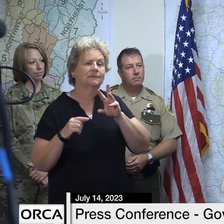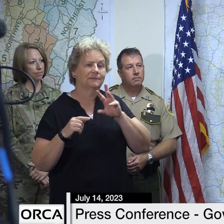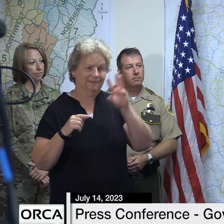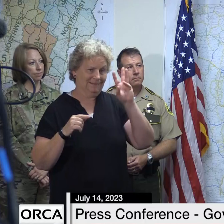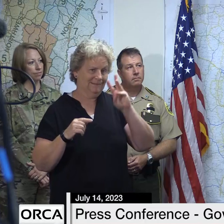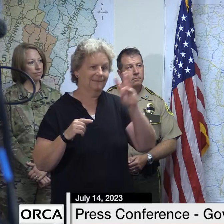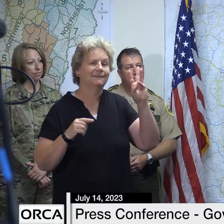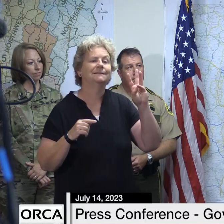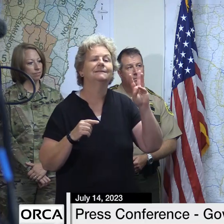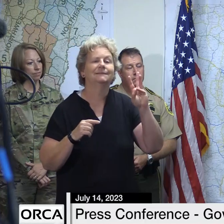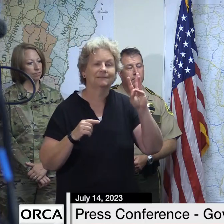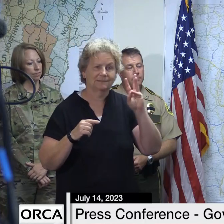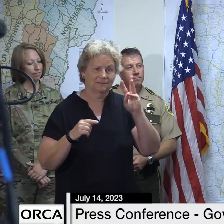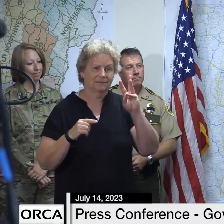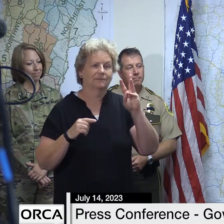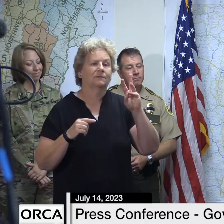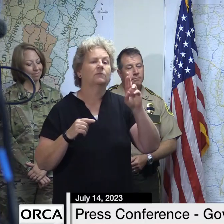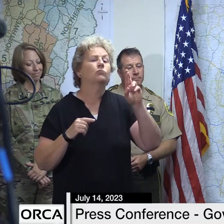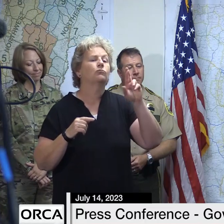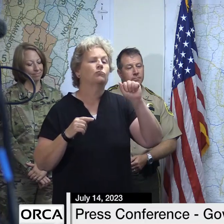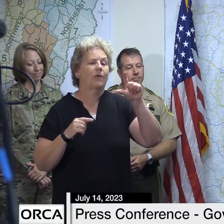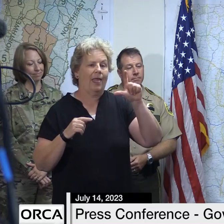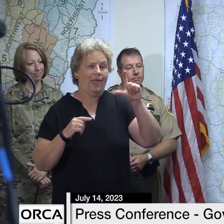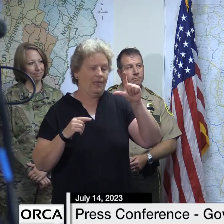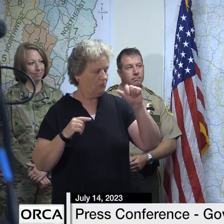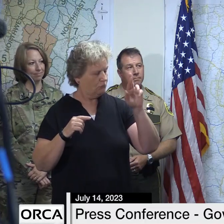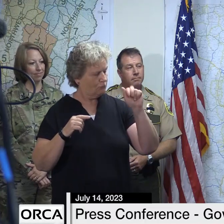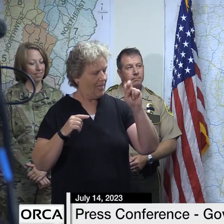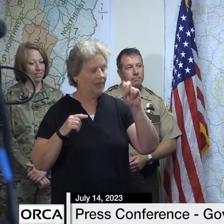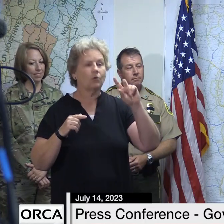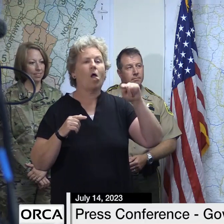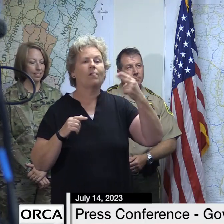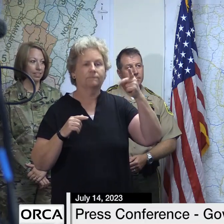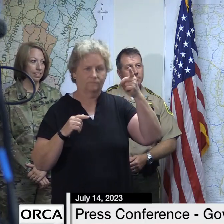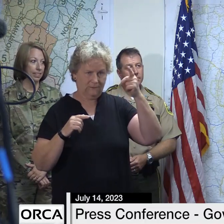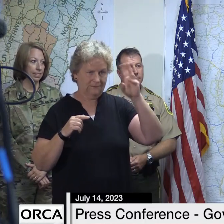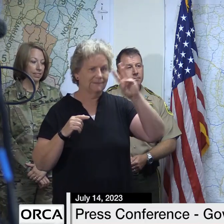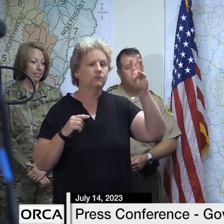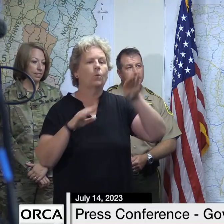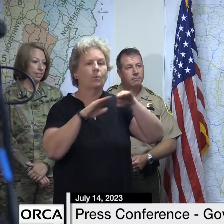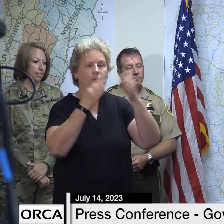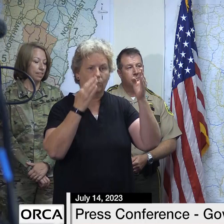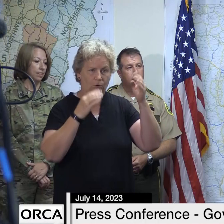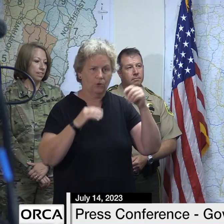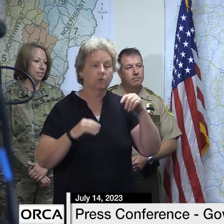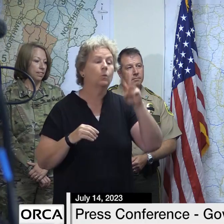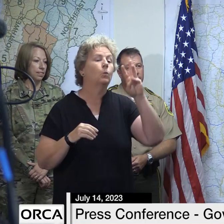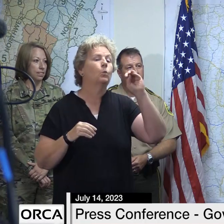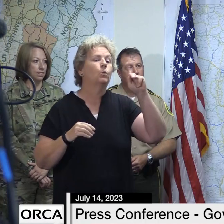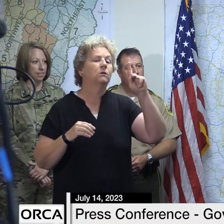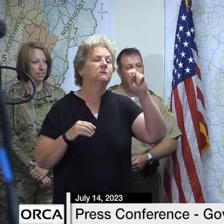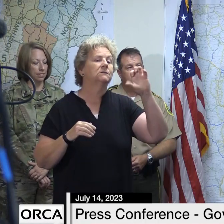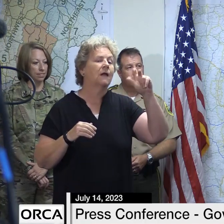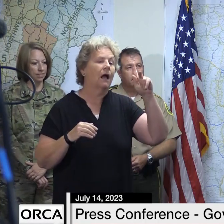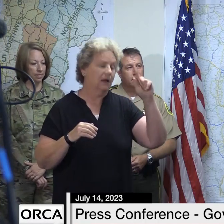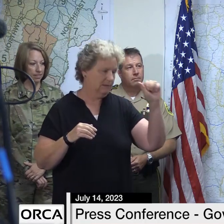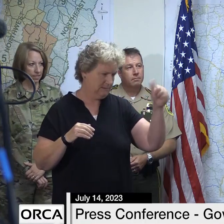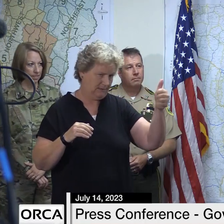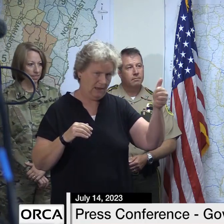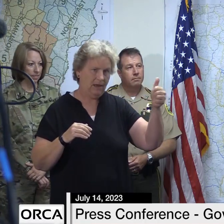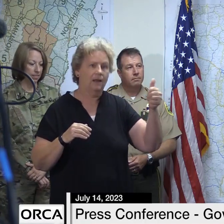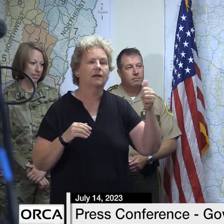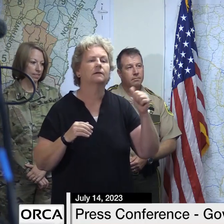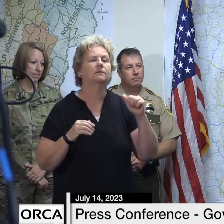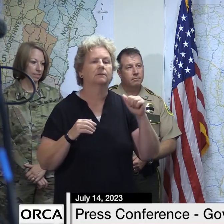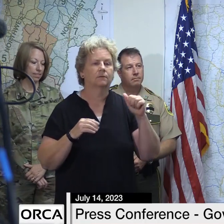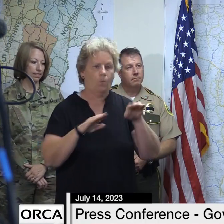66 in Randolph, Vermont 4 in Woodstock, Vermont 110 in Tunbridge, Vermont